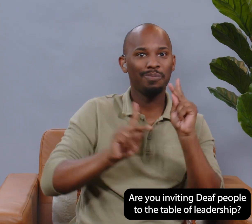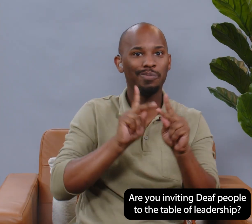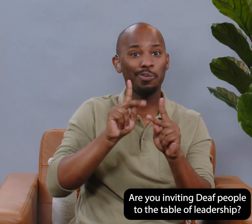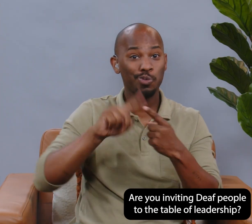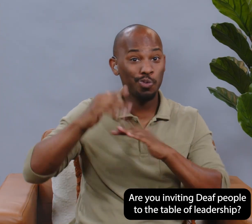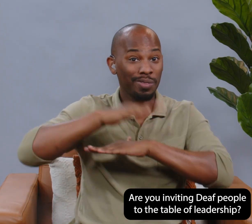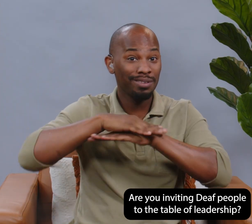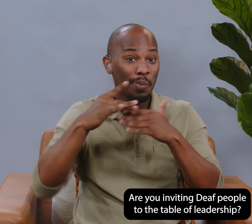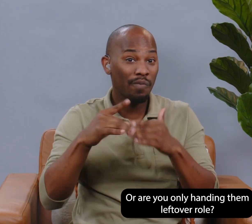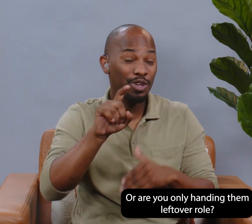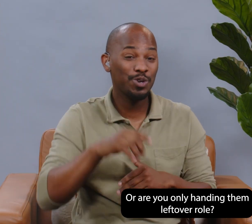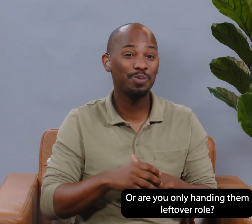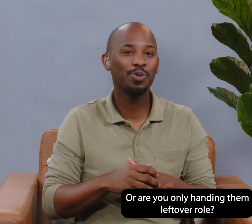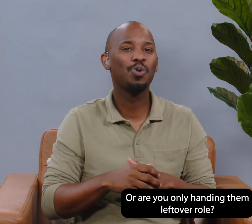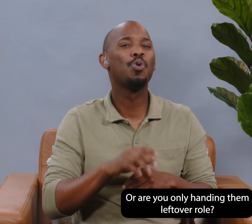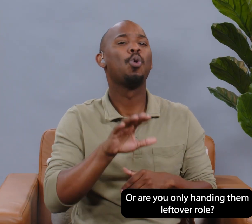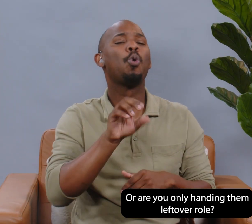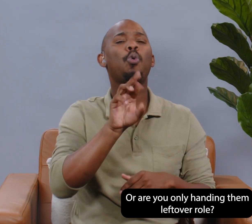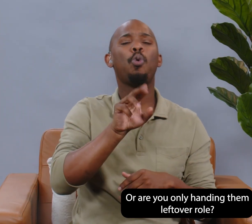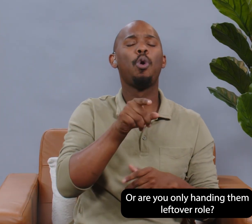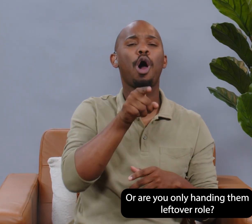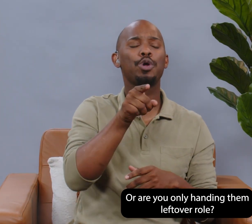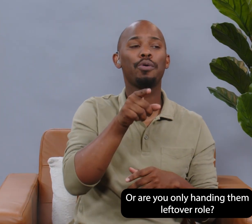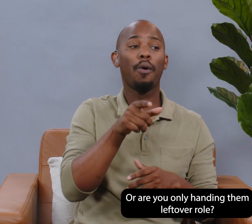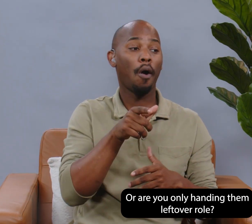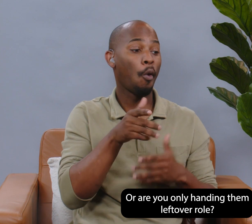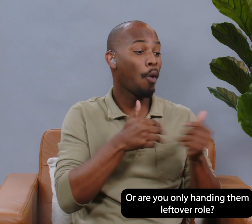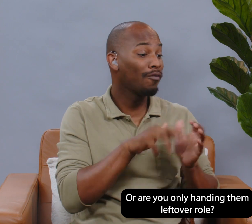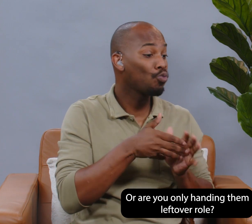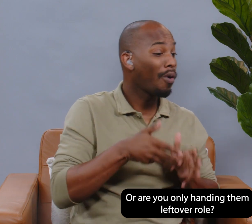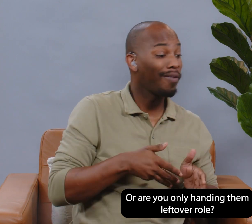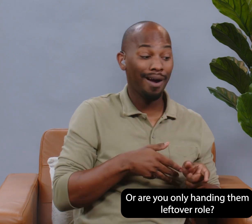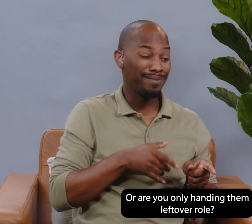of leadership? Or are you only handing them leftover roles?